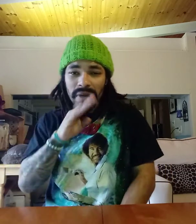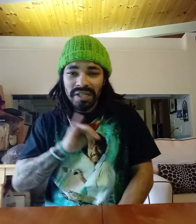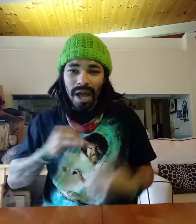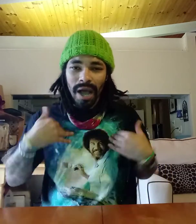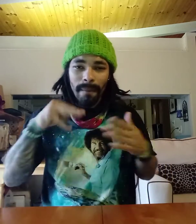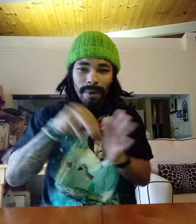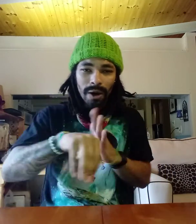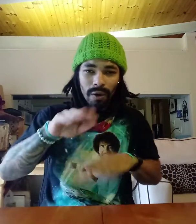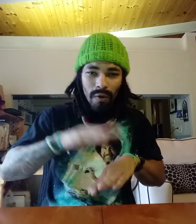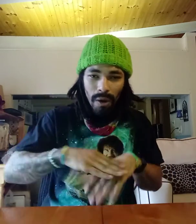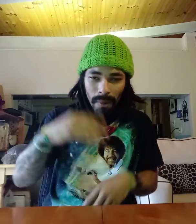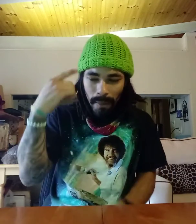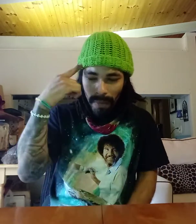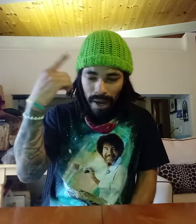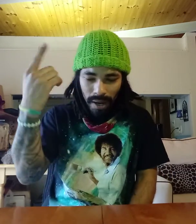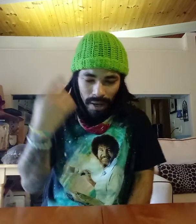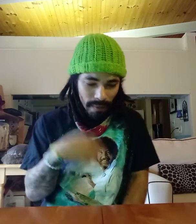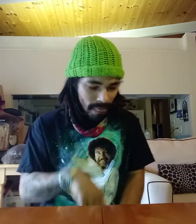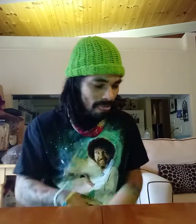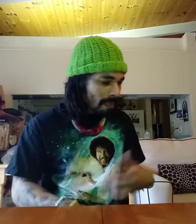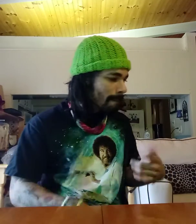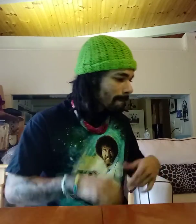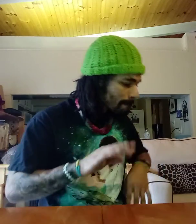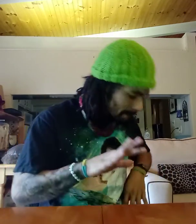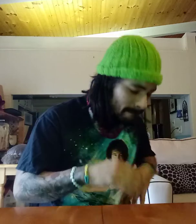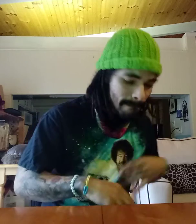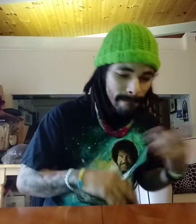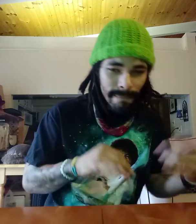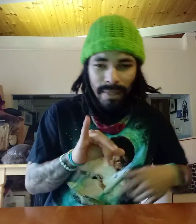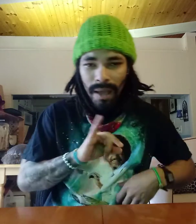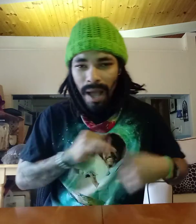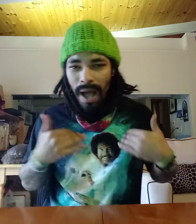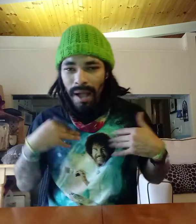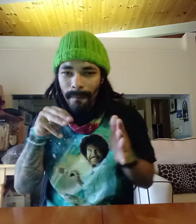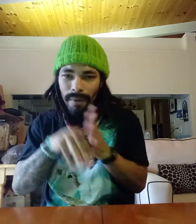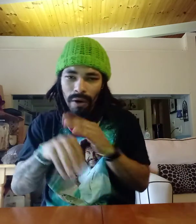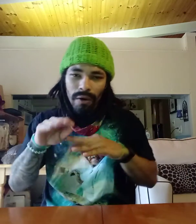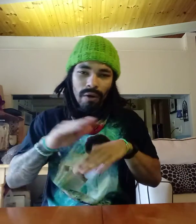I got murder on my mind. I got murder on my mind.